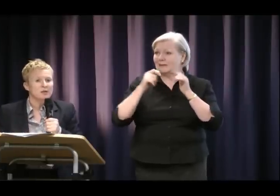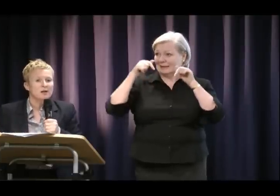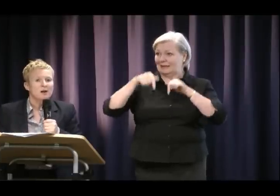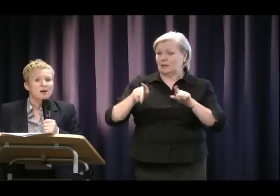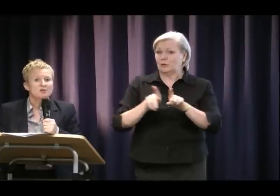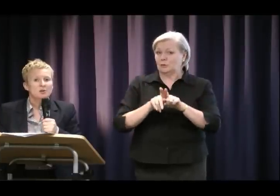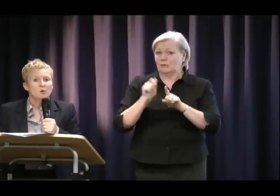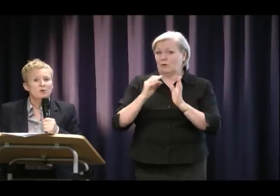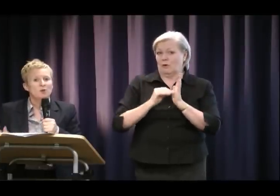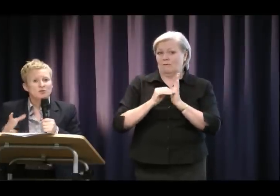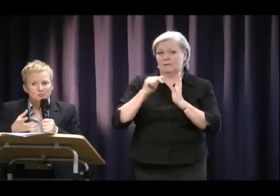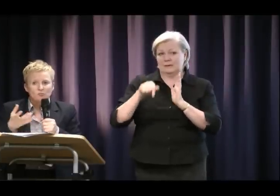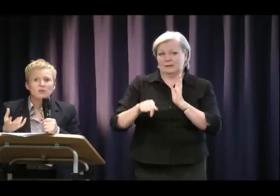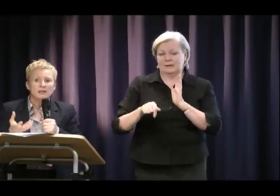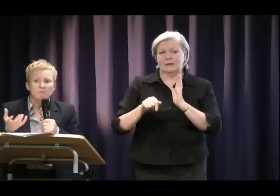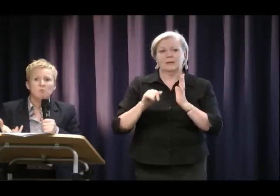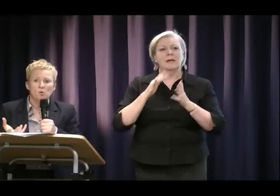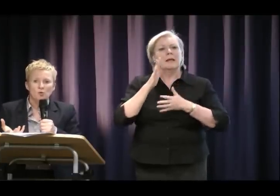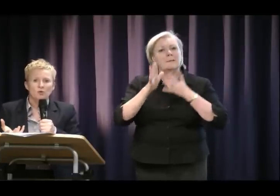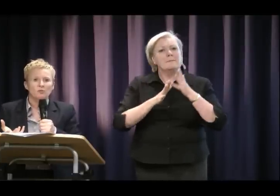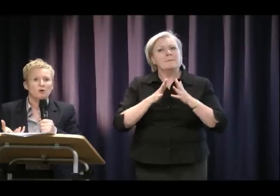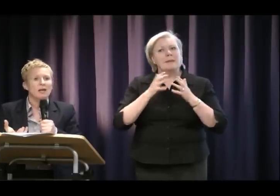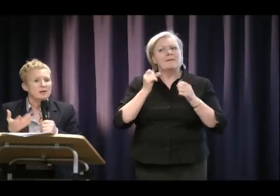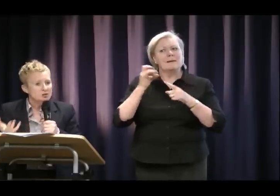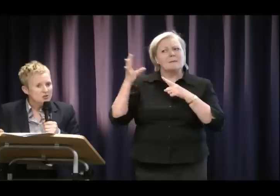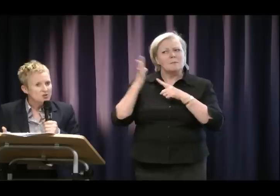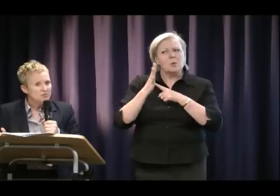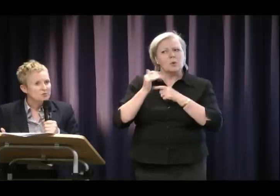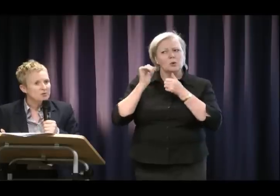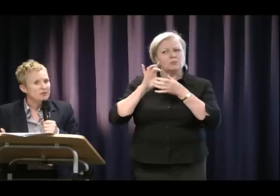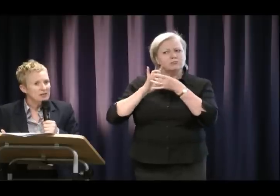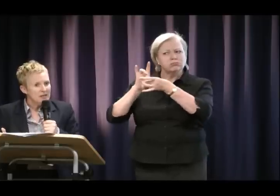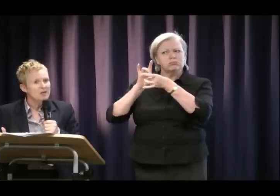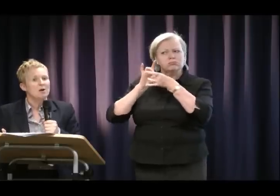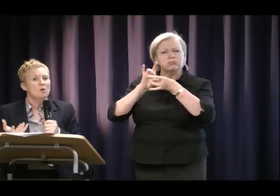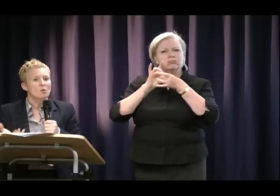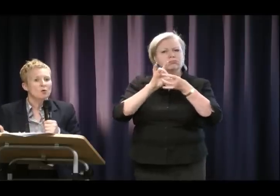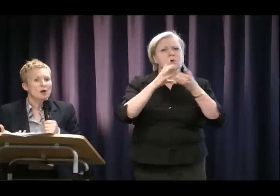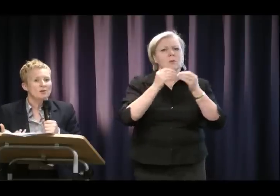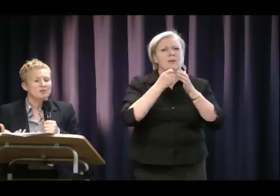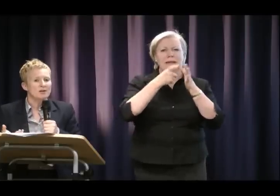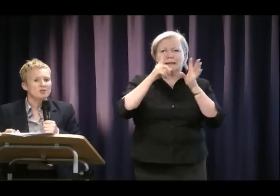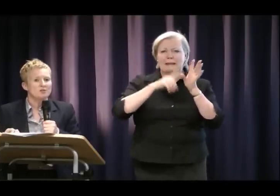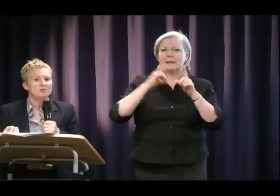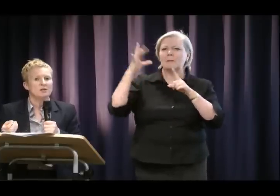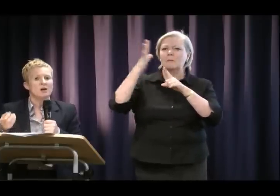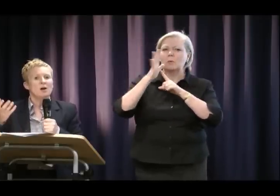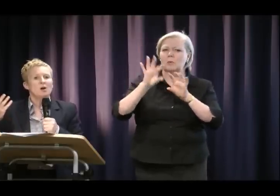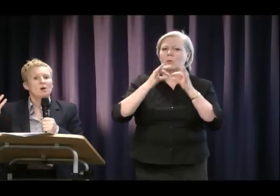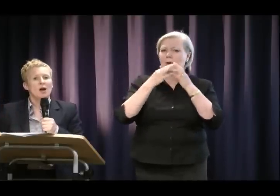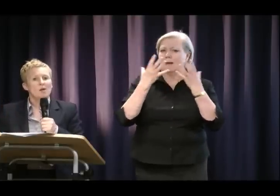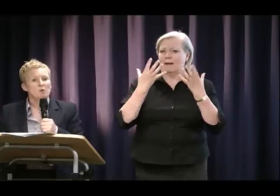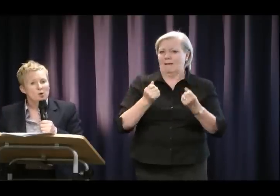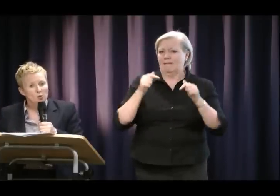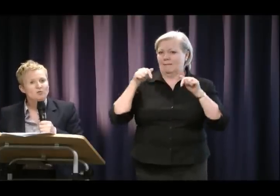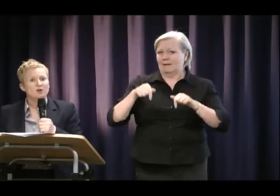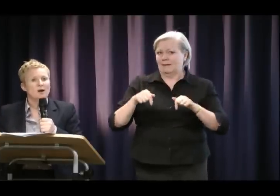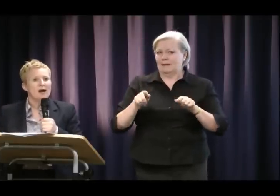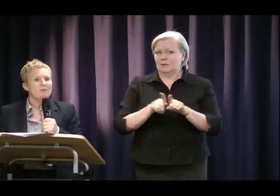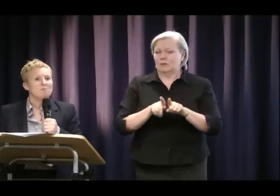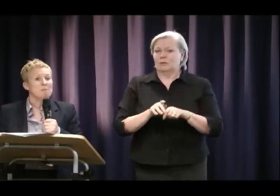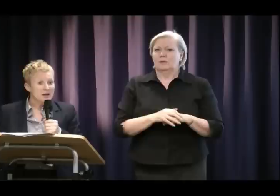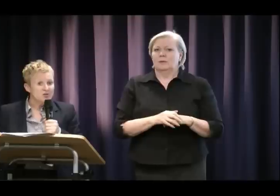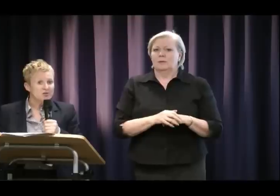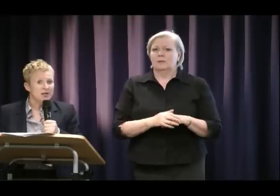this building. So we've got some really important relationships with key organisations. And we